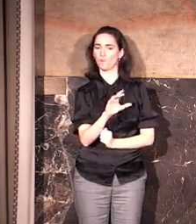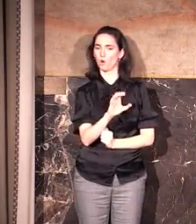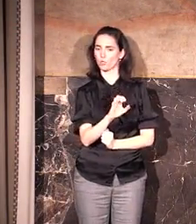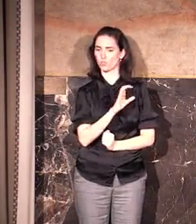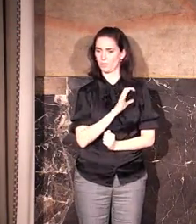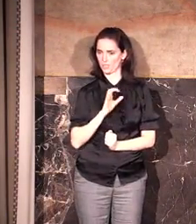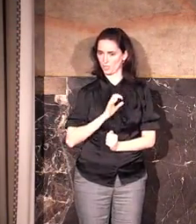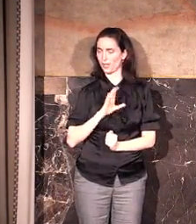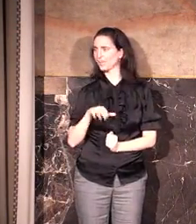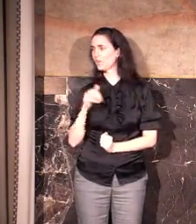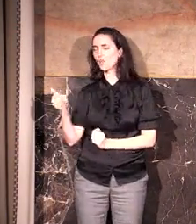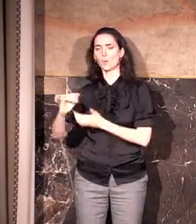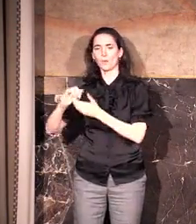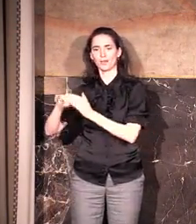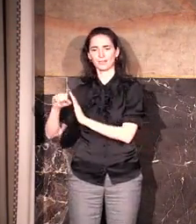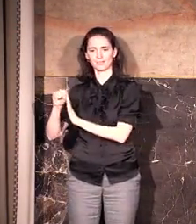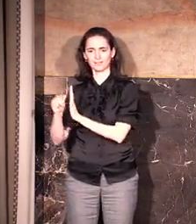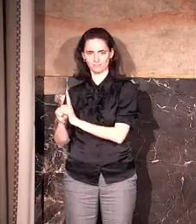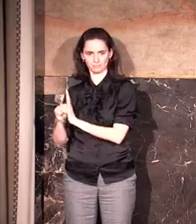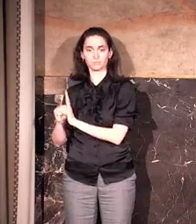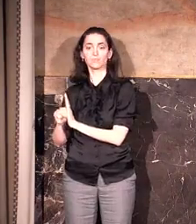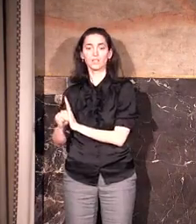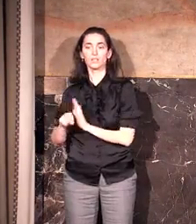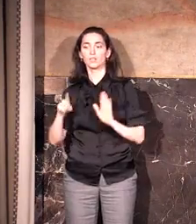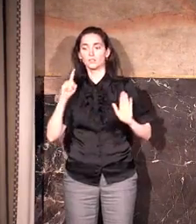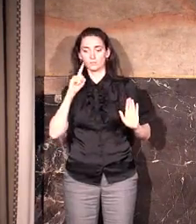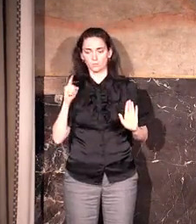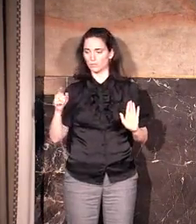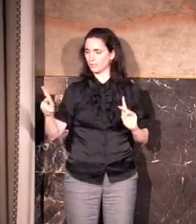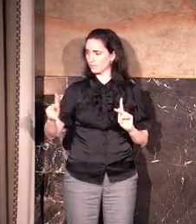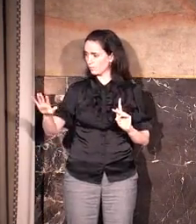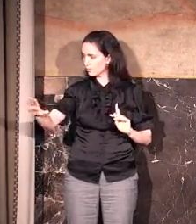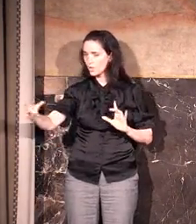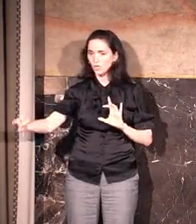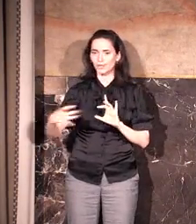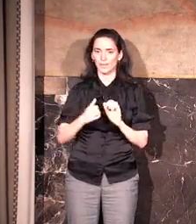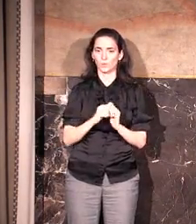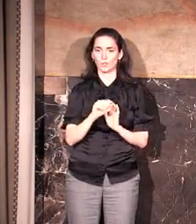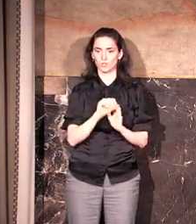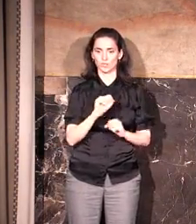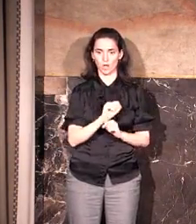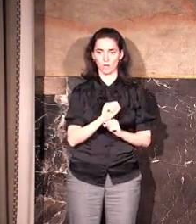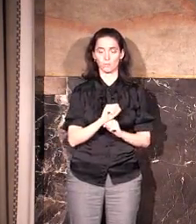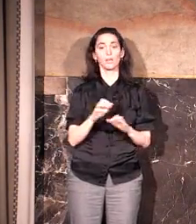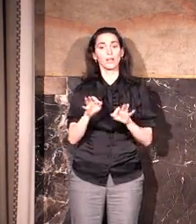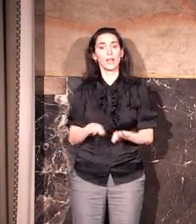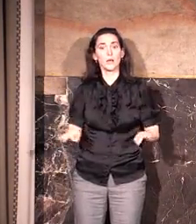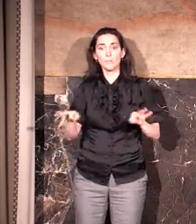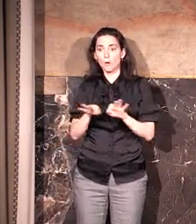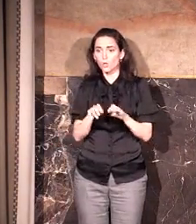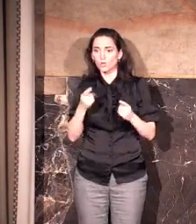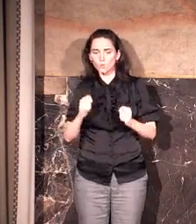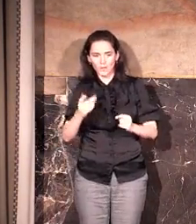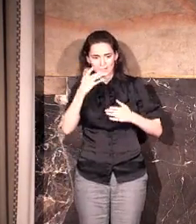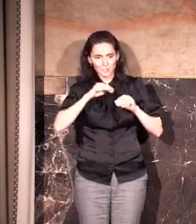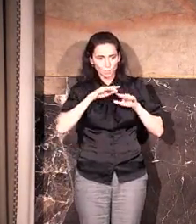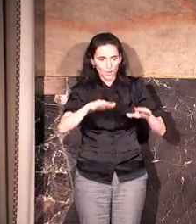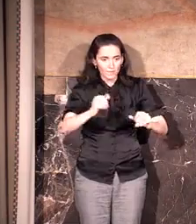connect Louisianans with jobs. It is incredibly important to me that Louisianans are part of this vital solution to fight the